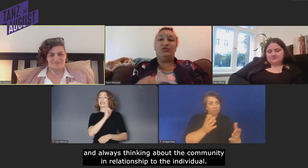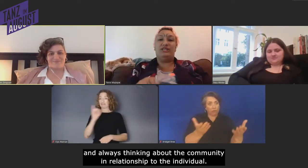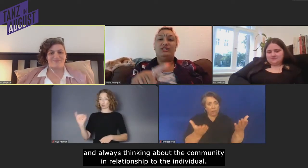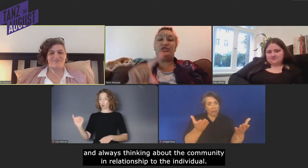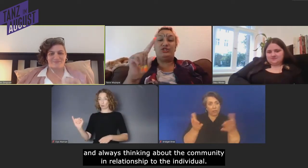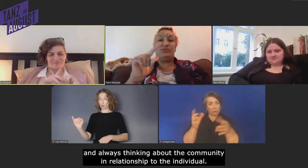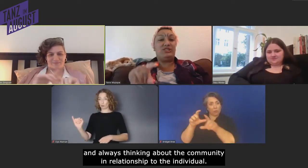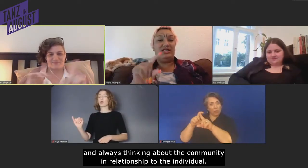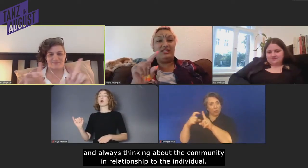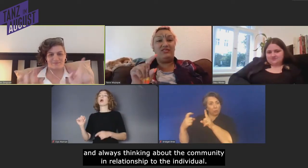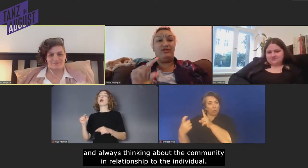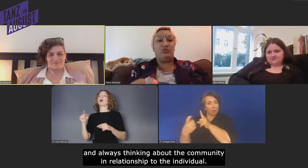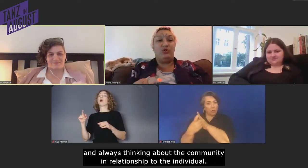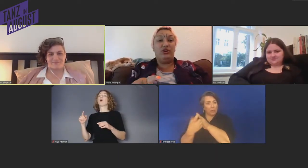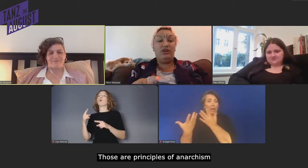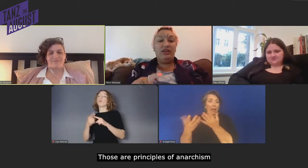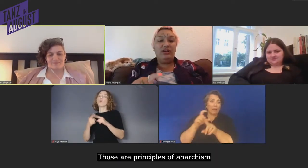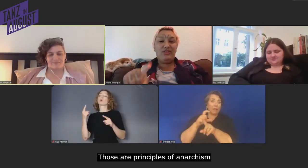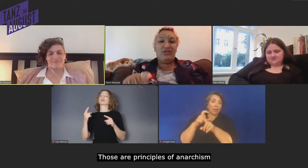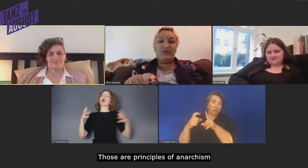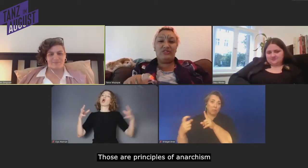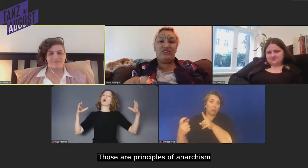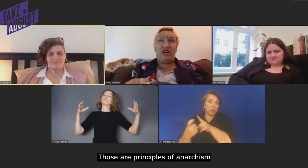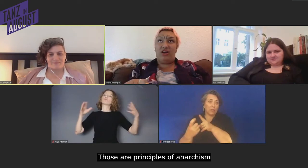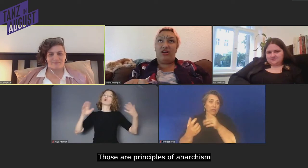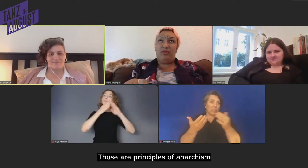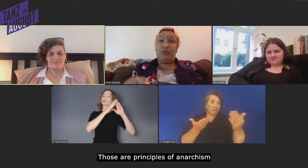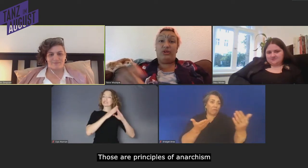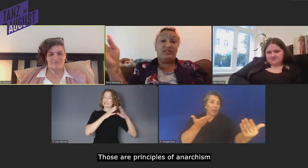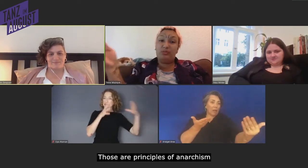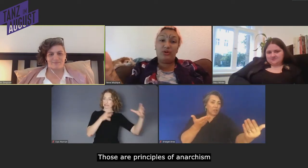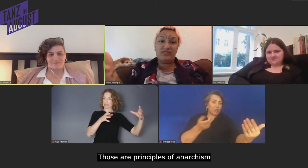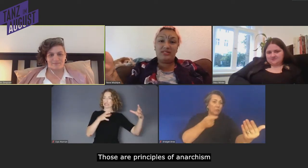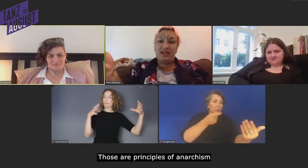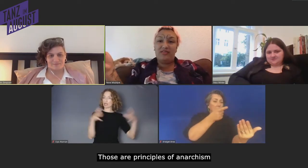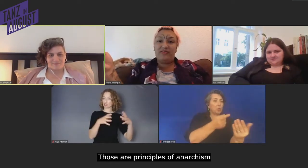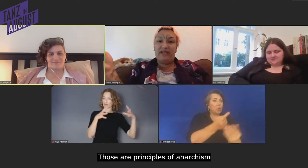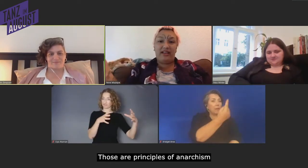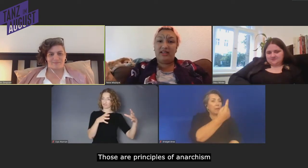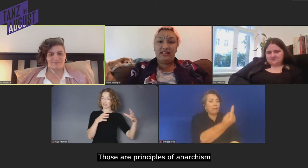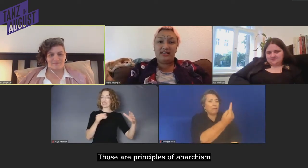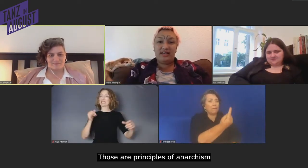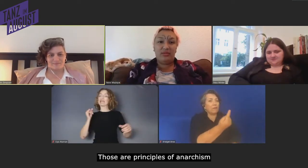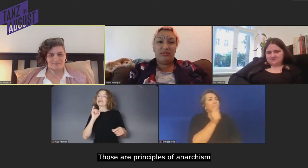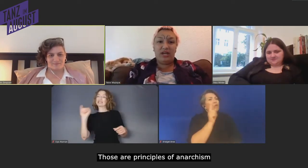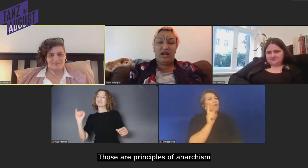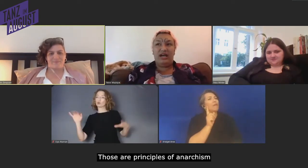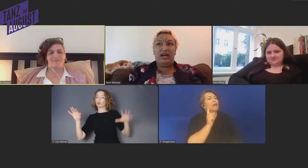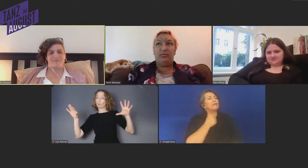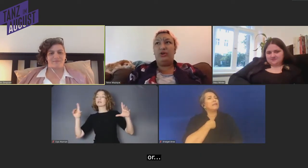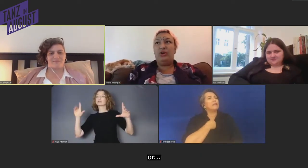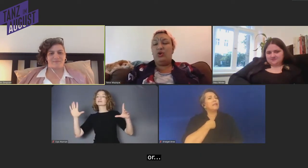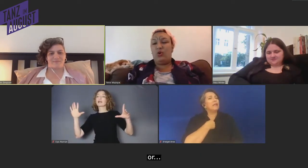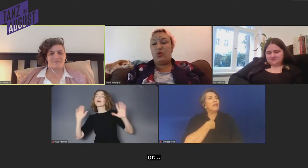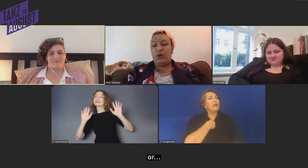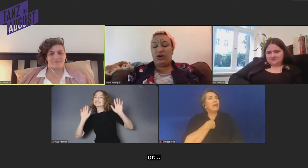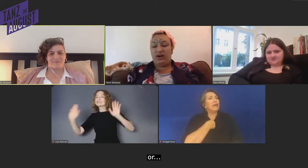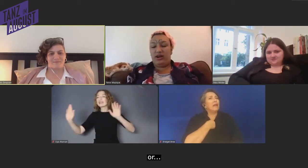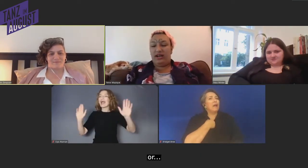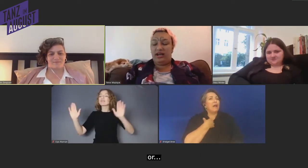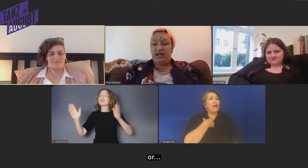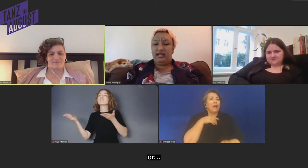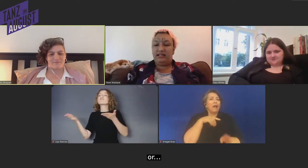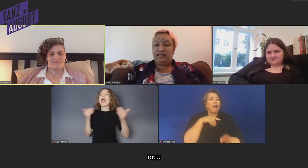in relationship to the individual. Those are principles of anarchism,